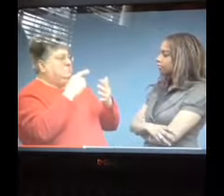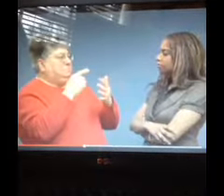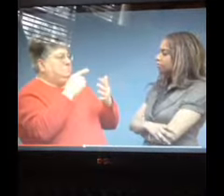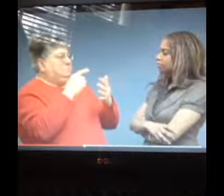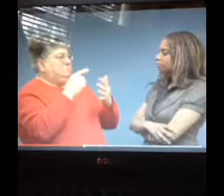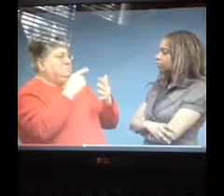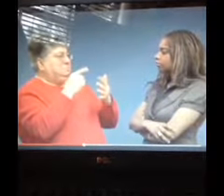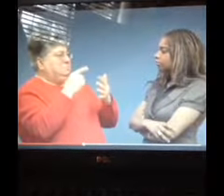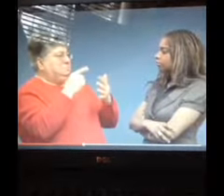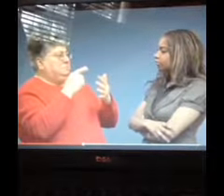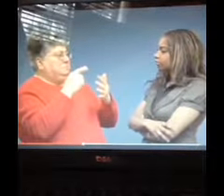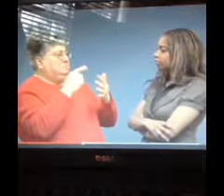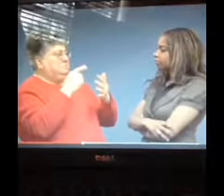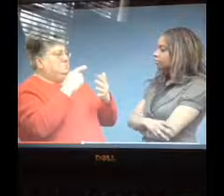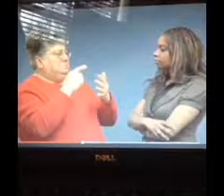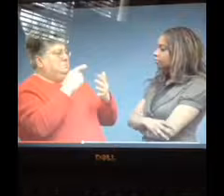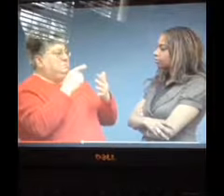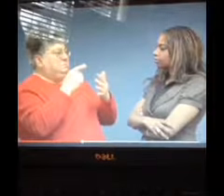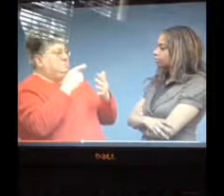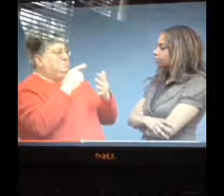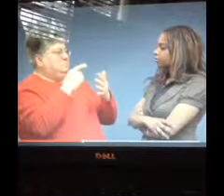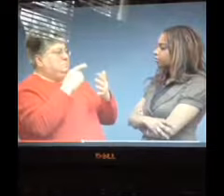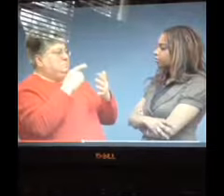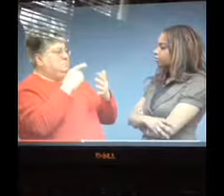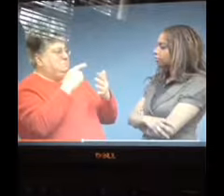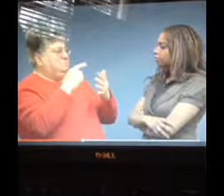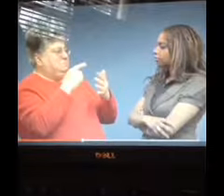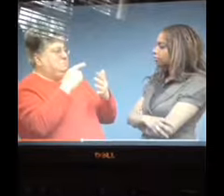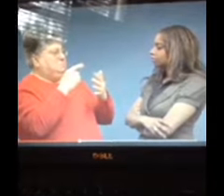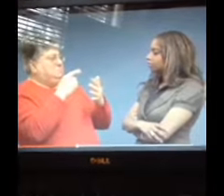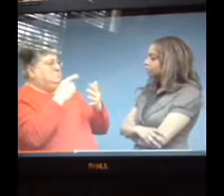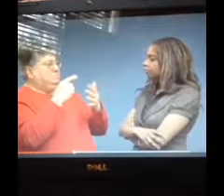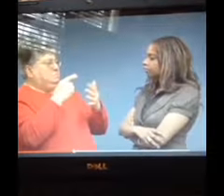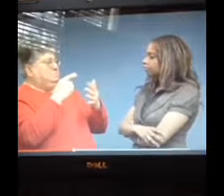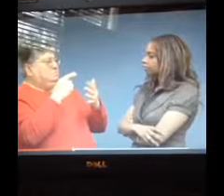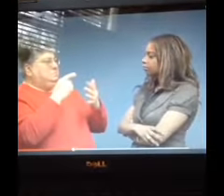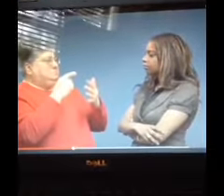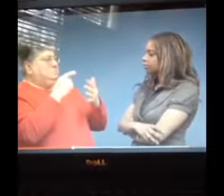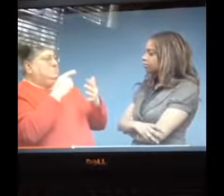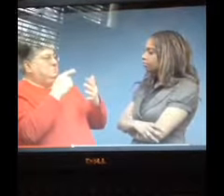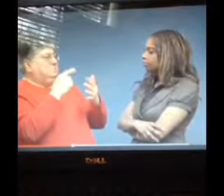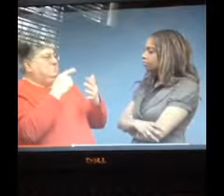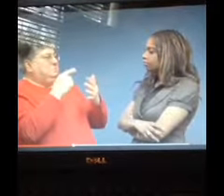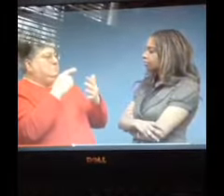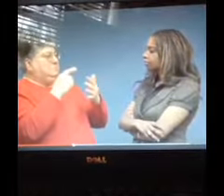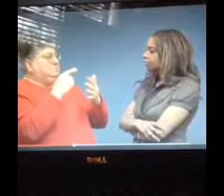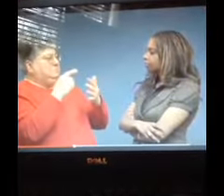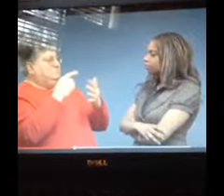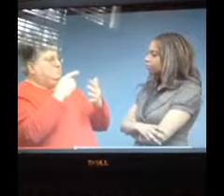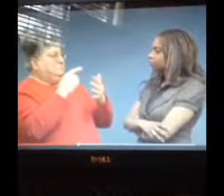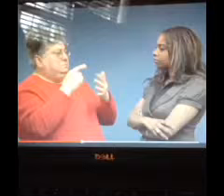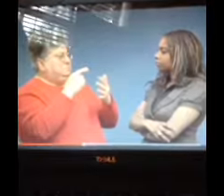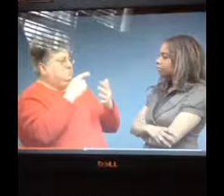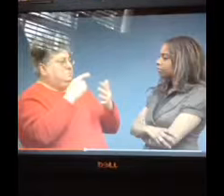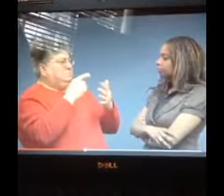We didn't know how we were going to continue funding for the project because we had no financial support. We had to stop the